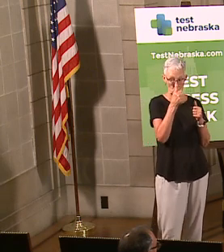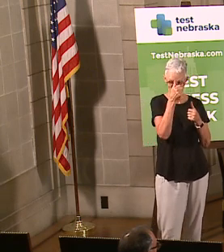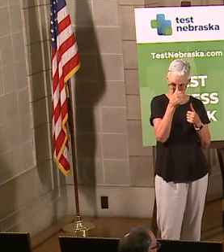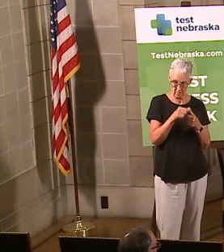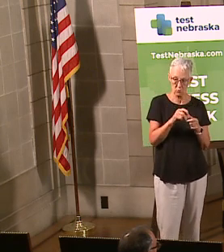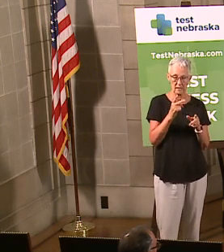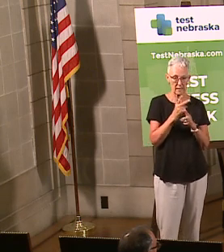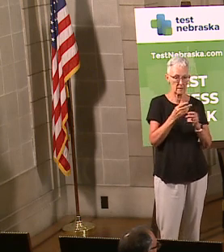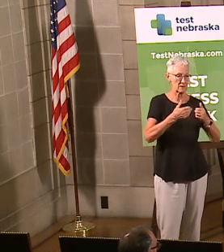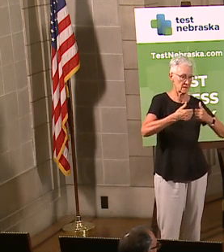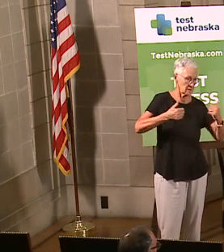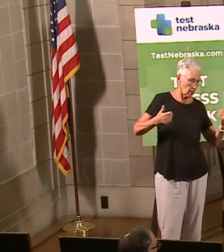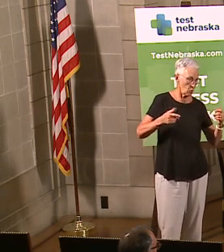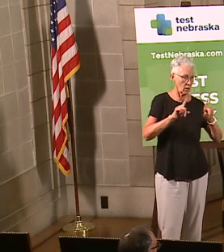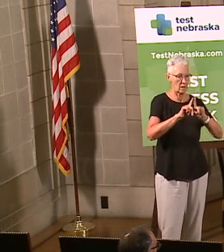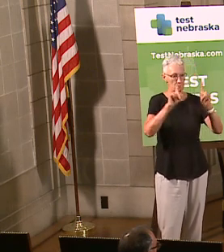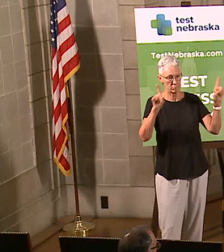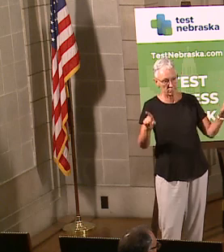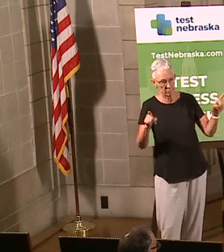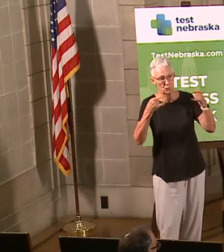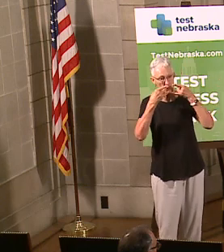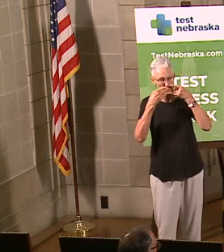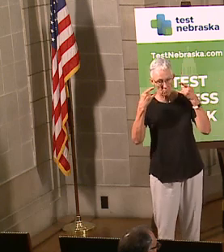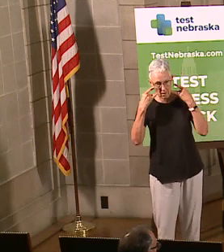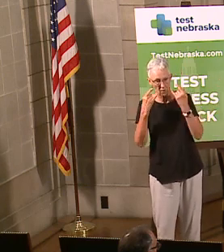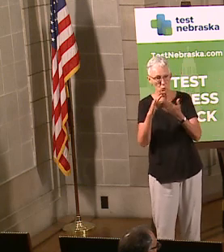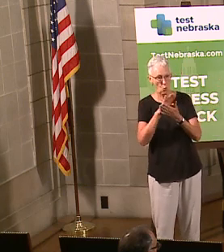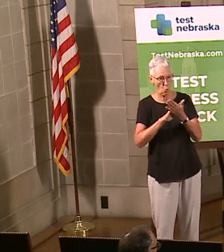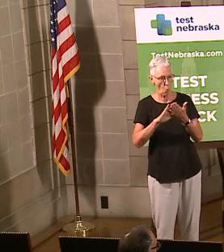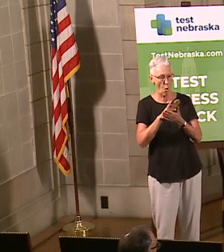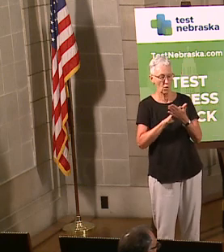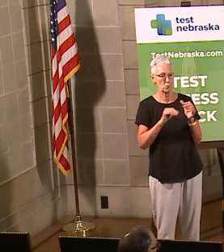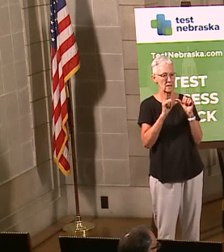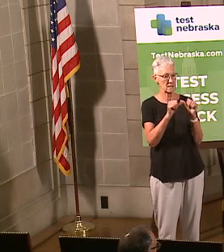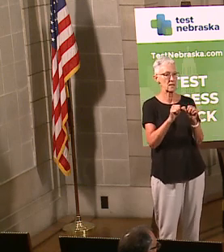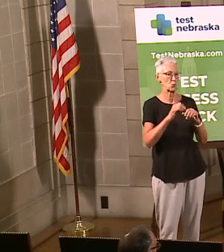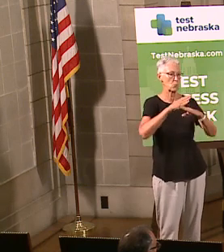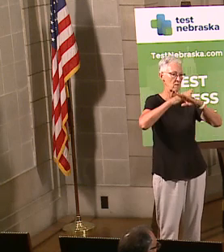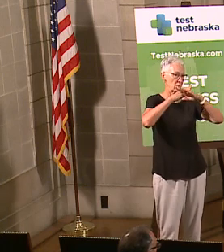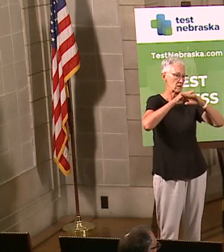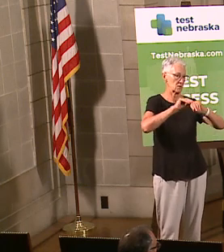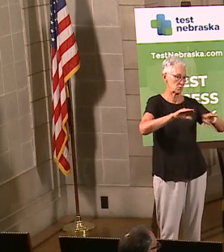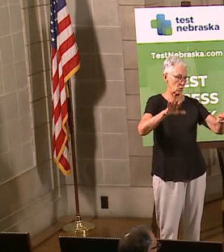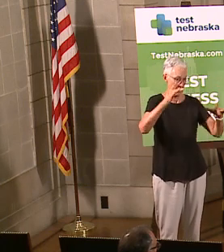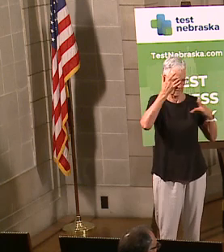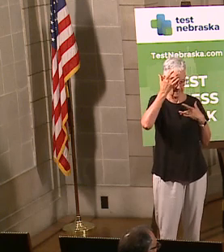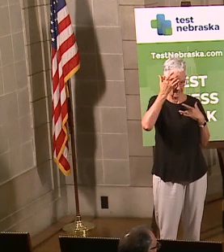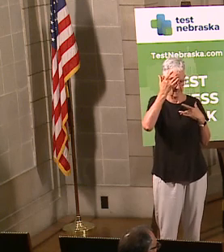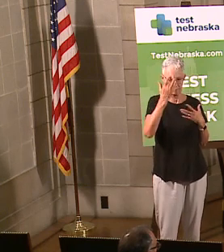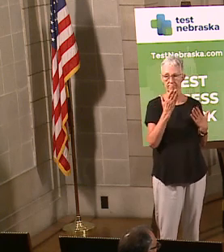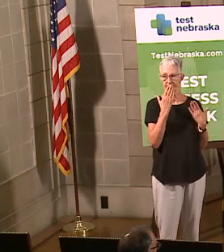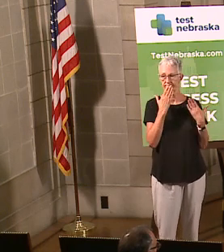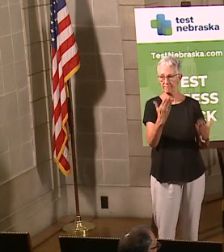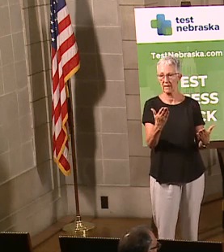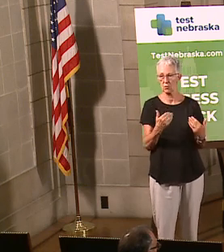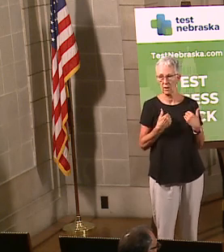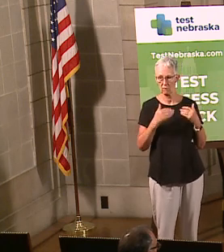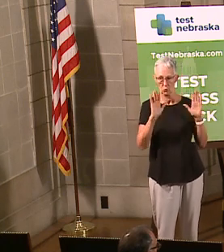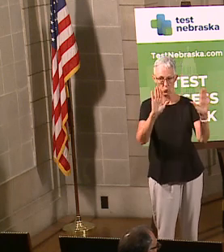so that we continue to slow the spread in our state and continue to loosen restrictions. Thank you all very much, and have a great day.